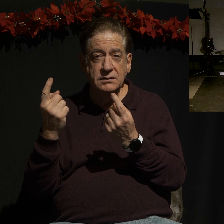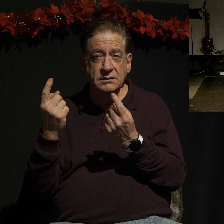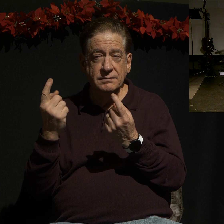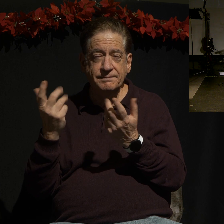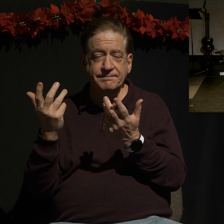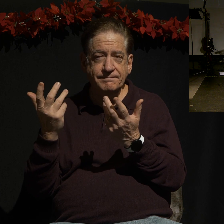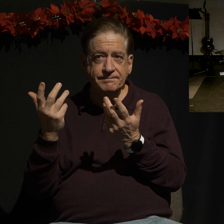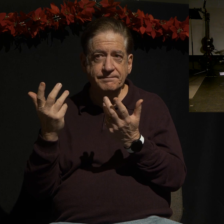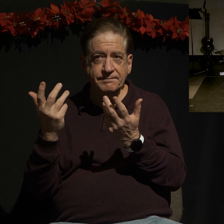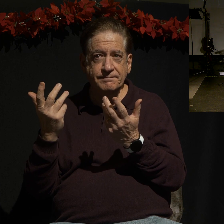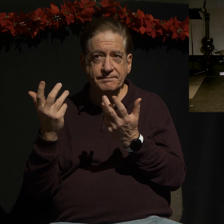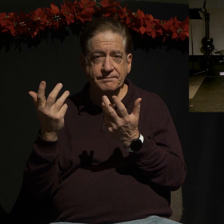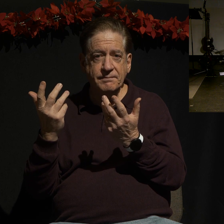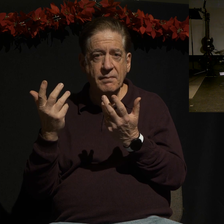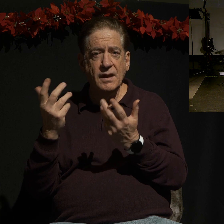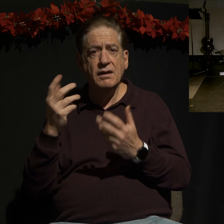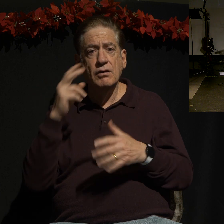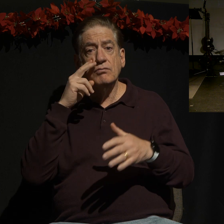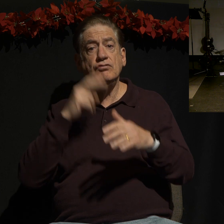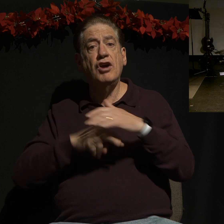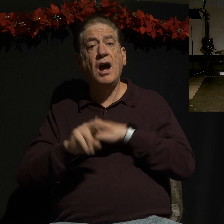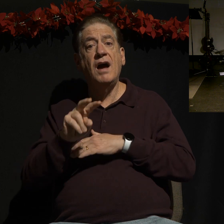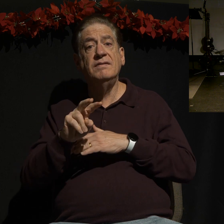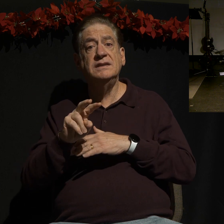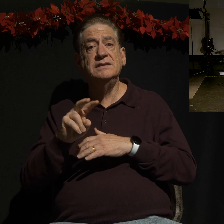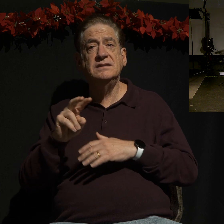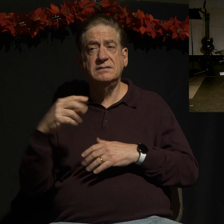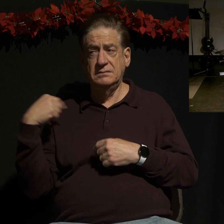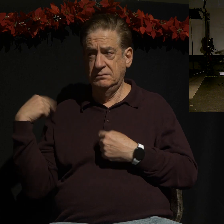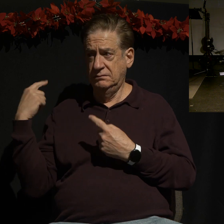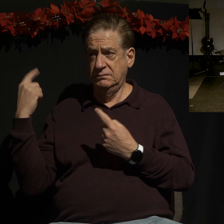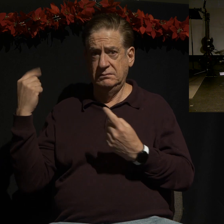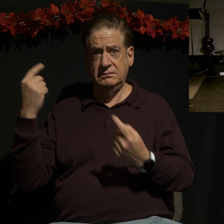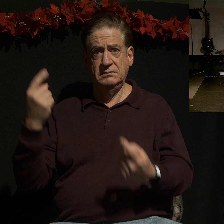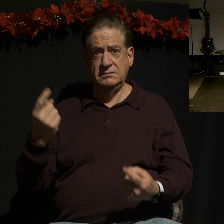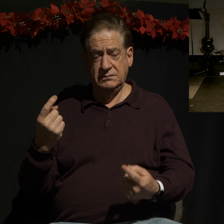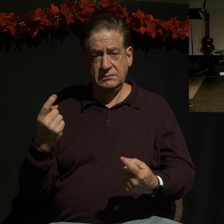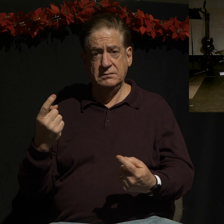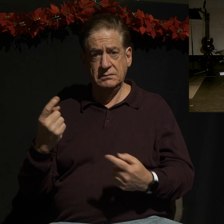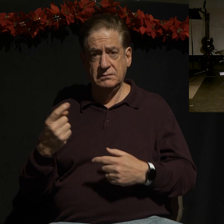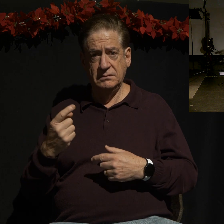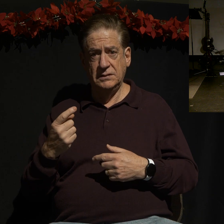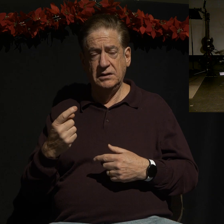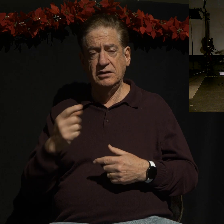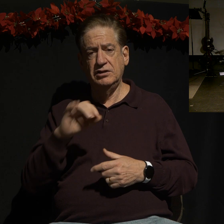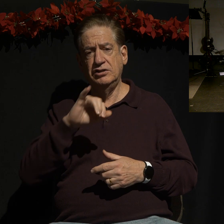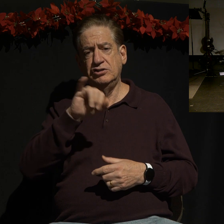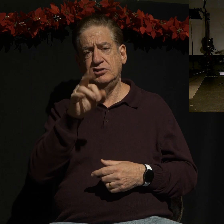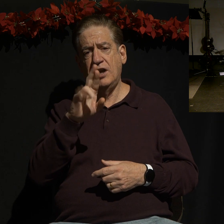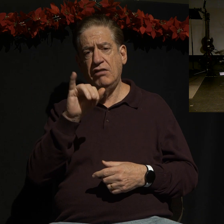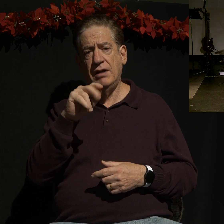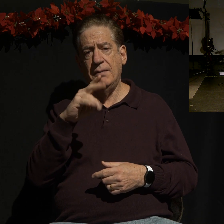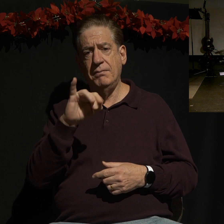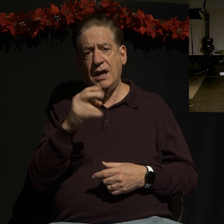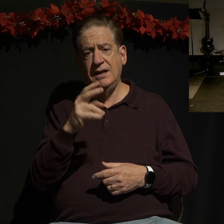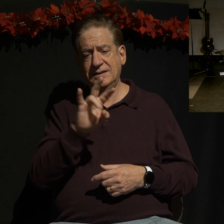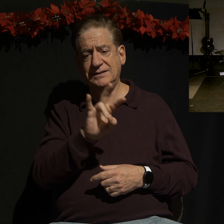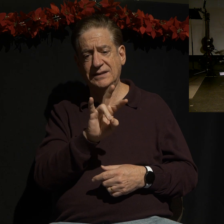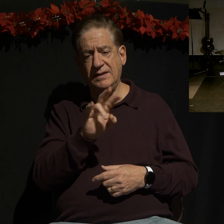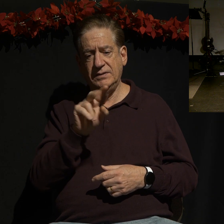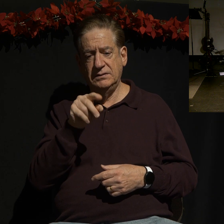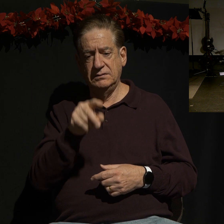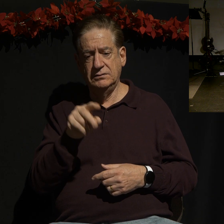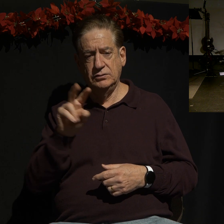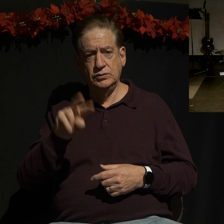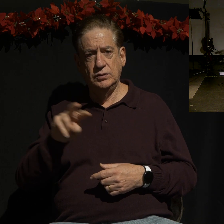And this is echoed by the prophets throughout. And I want to read one here, Jeremiah 7:22.